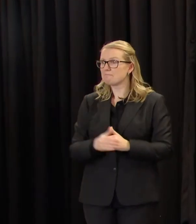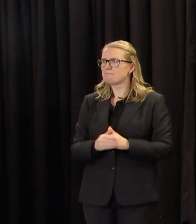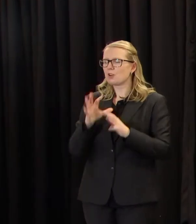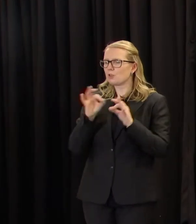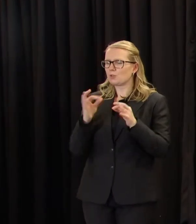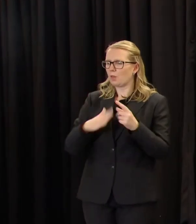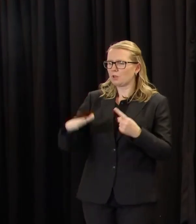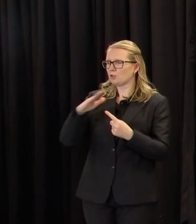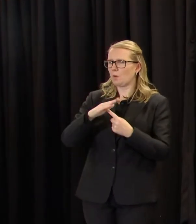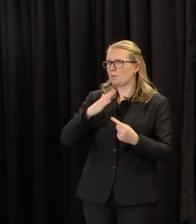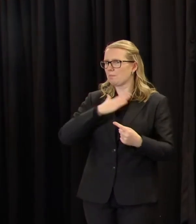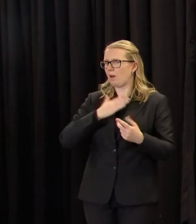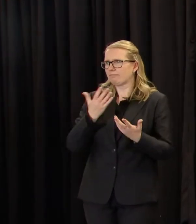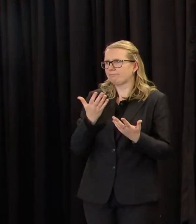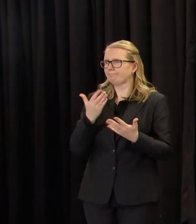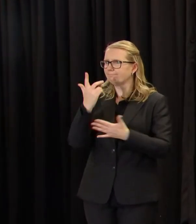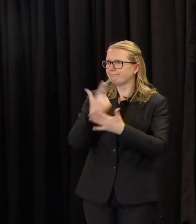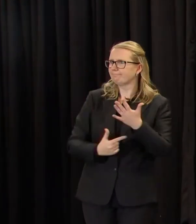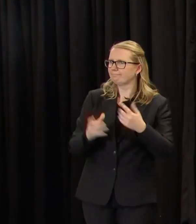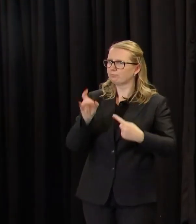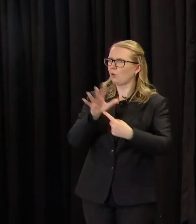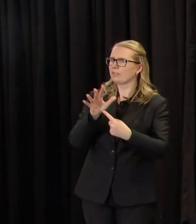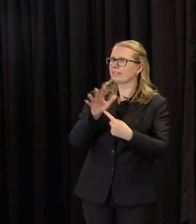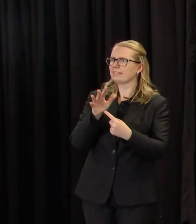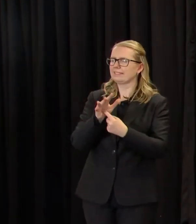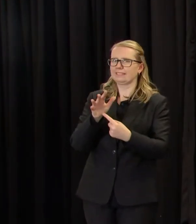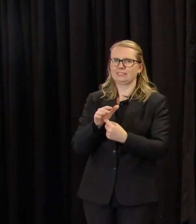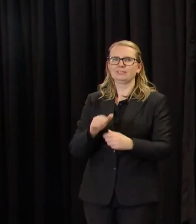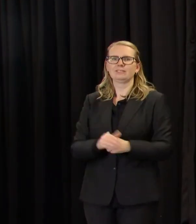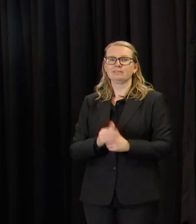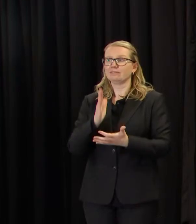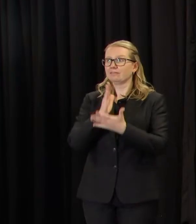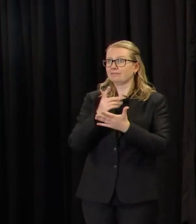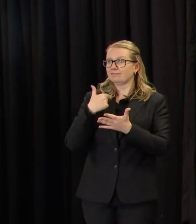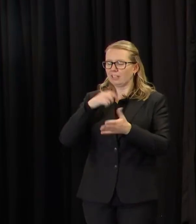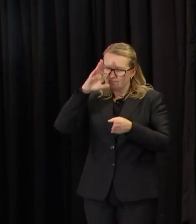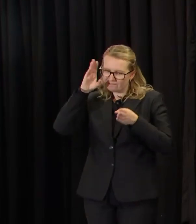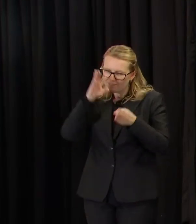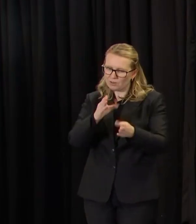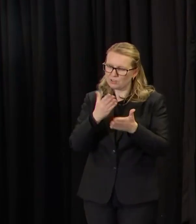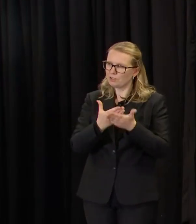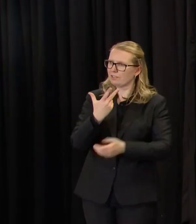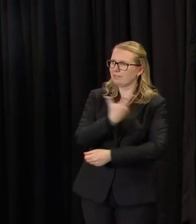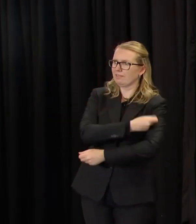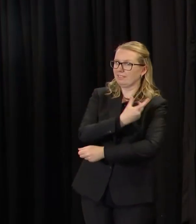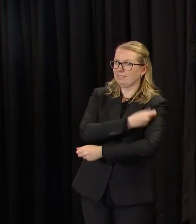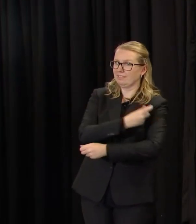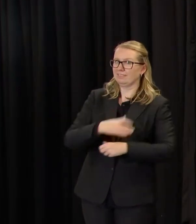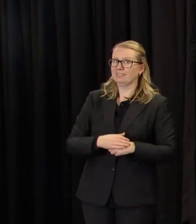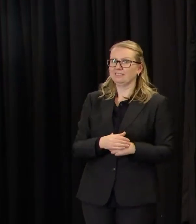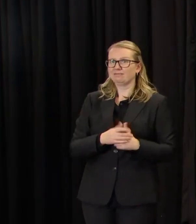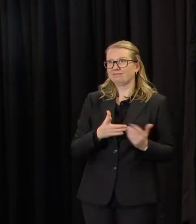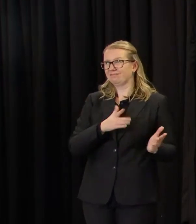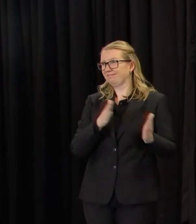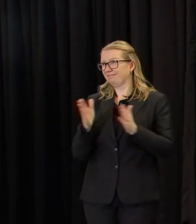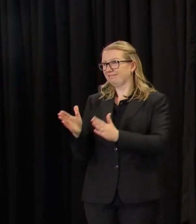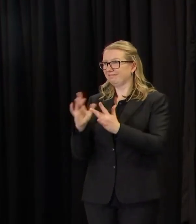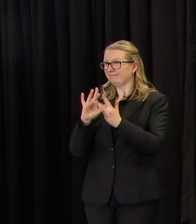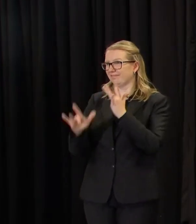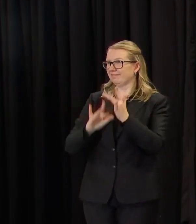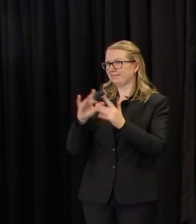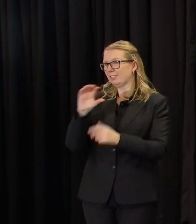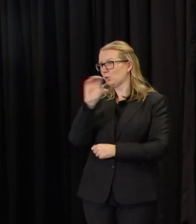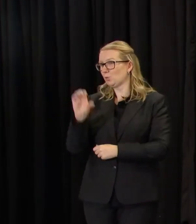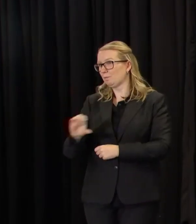the notion of rushing to take effort away from vaccinating people so that we can have a Zoom Parliament, right? We'll make